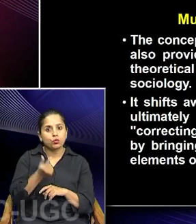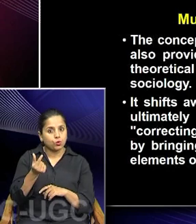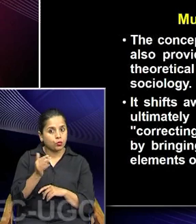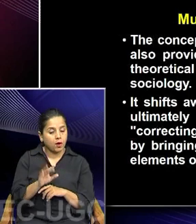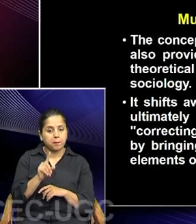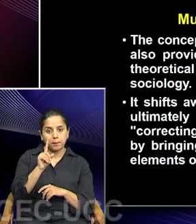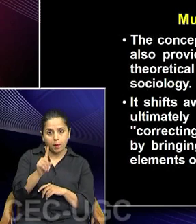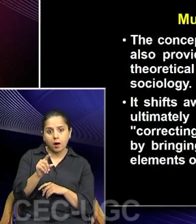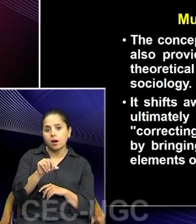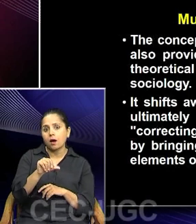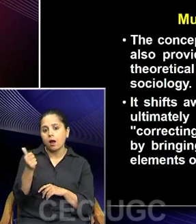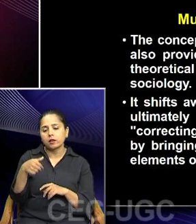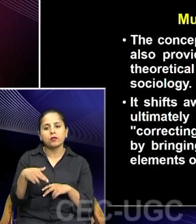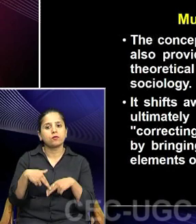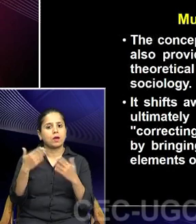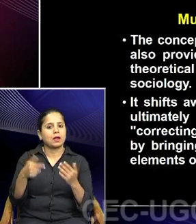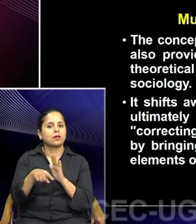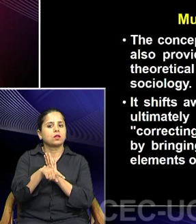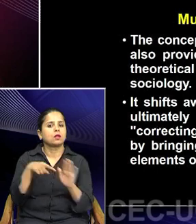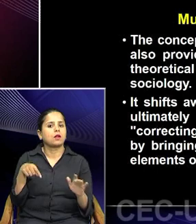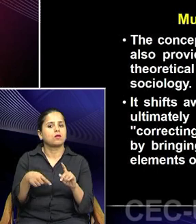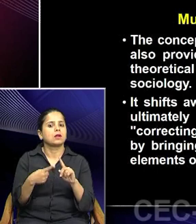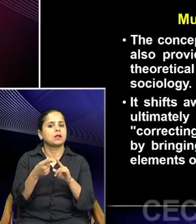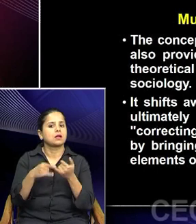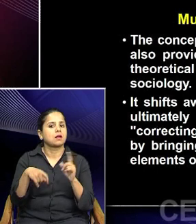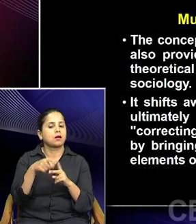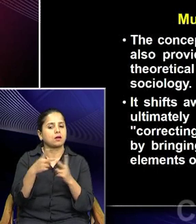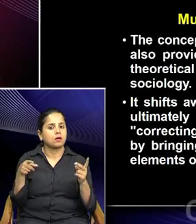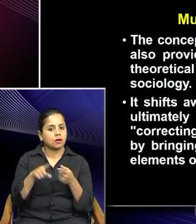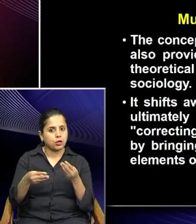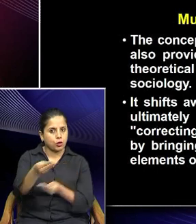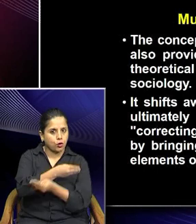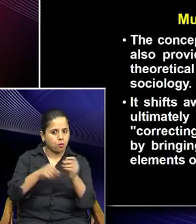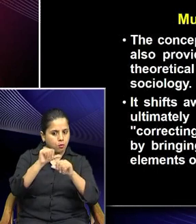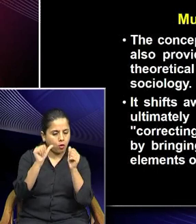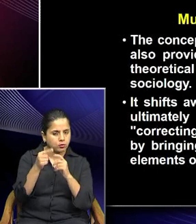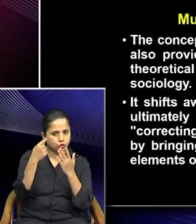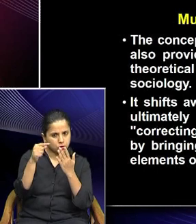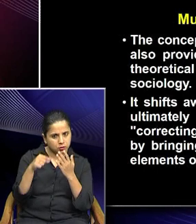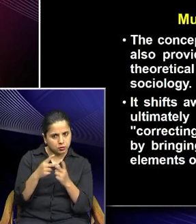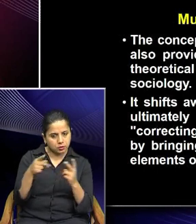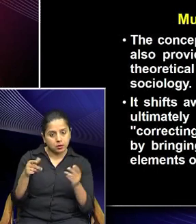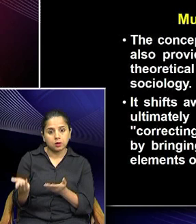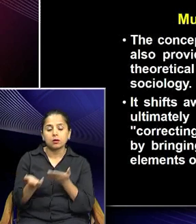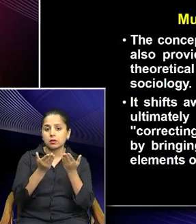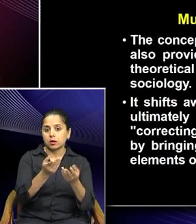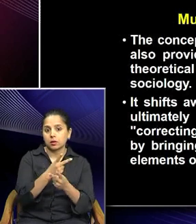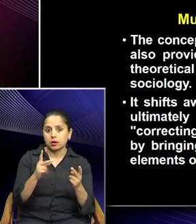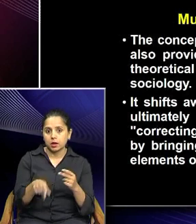but ultimately negative task of correcting the economic model by bringing out